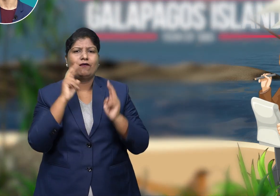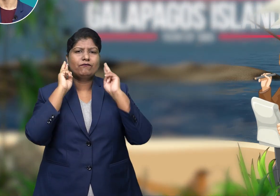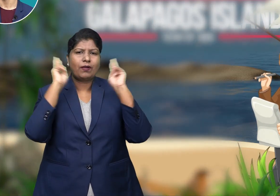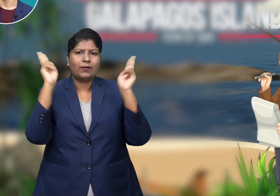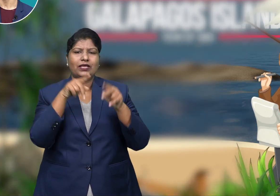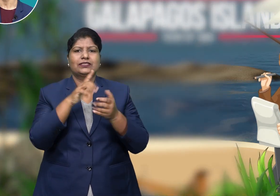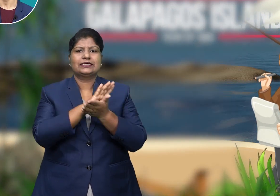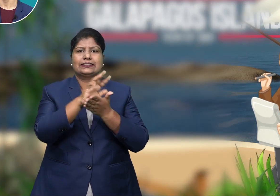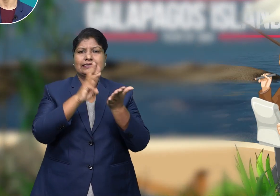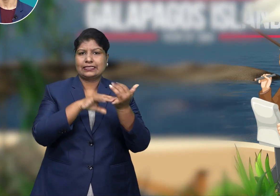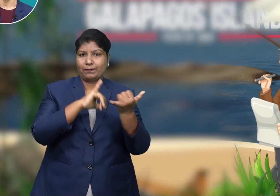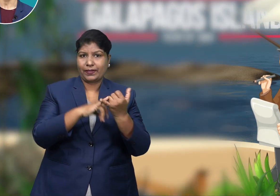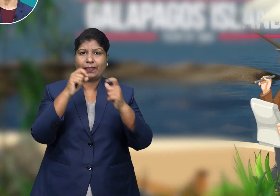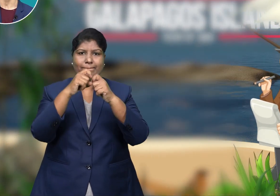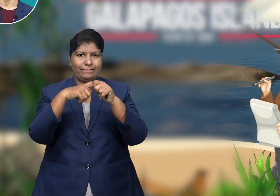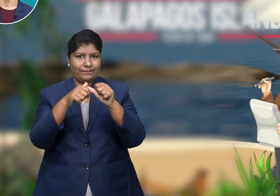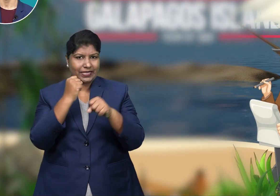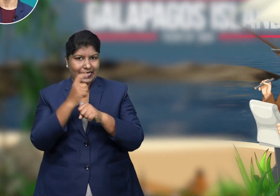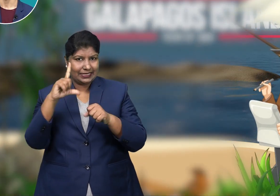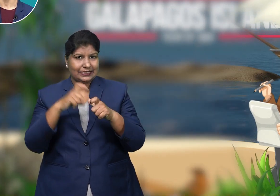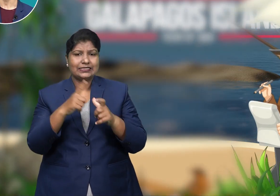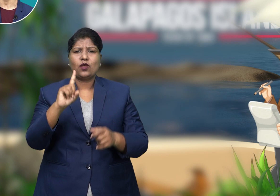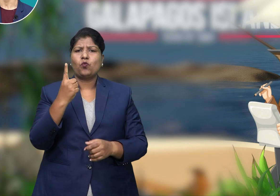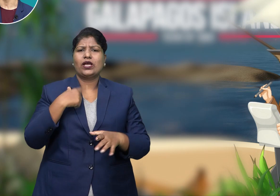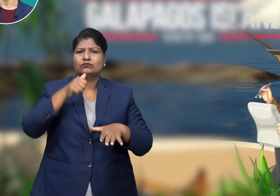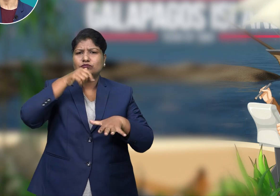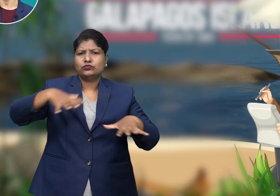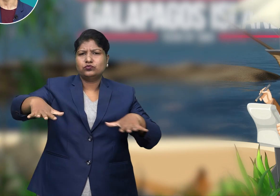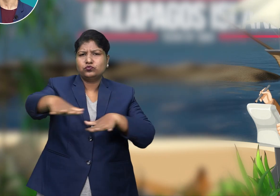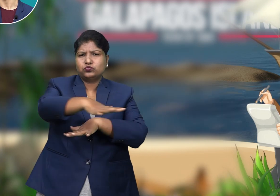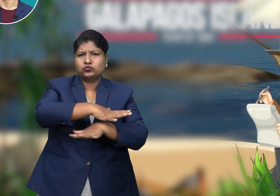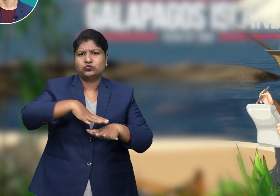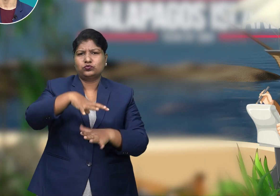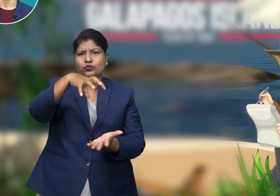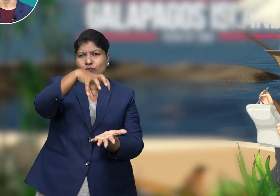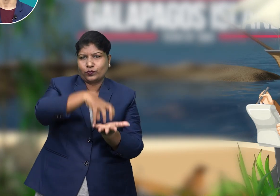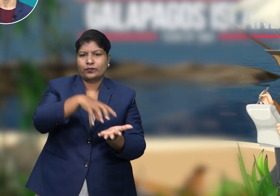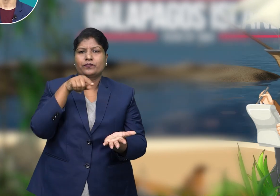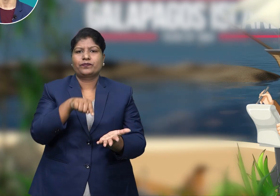Beagle on one of the islands of the group of Galapagos Islands.